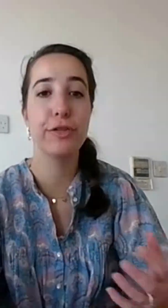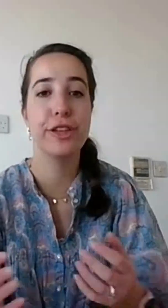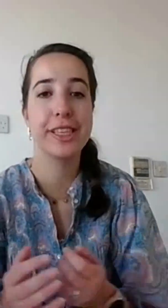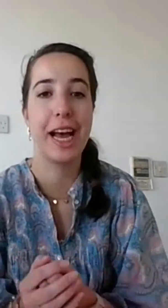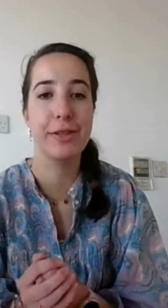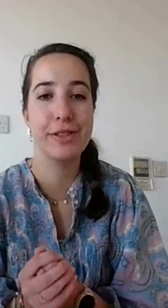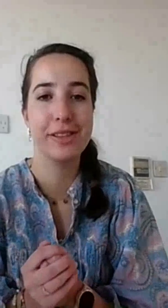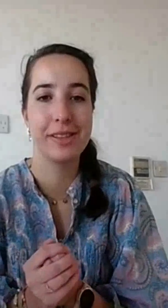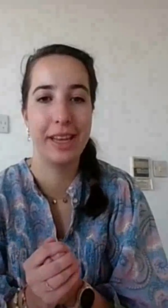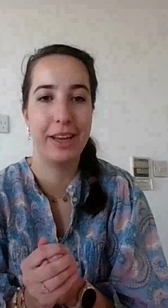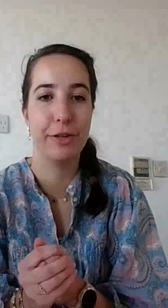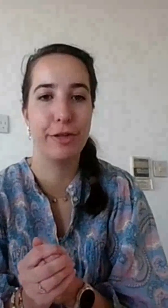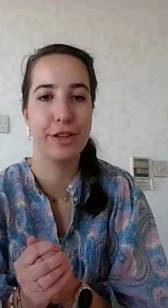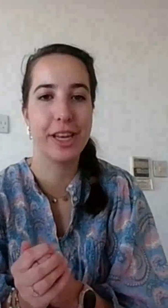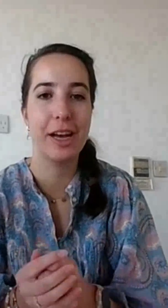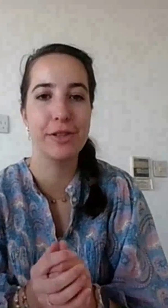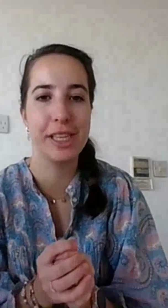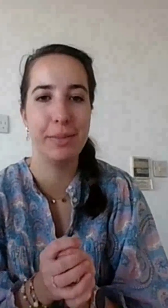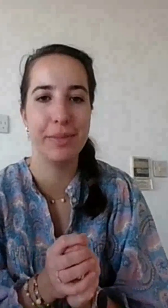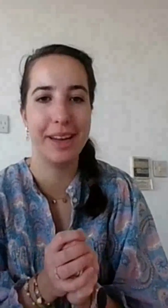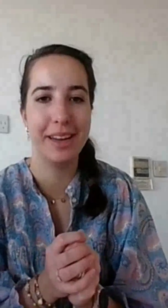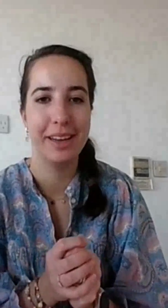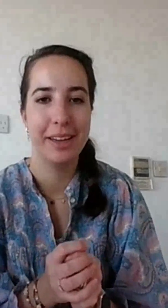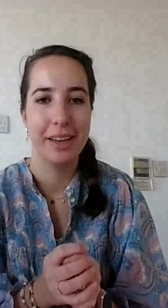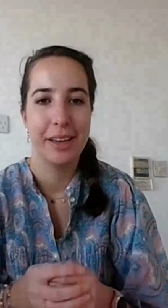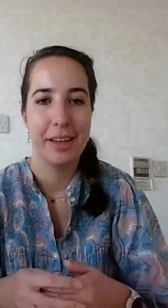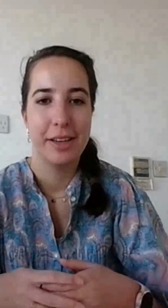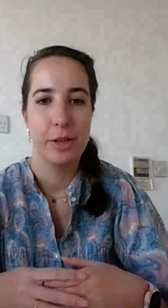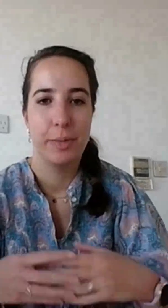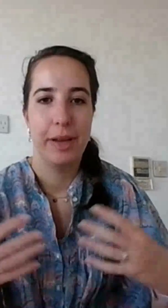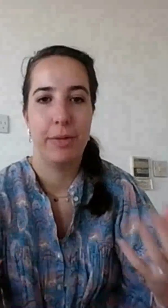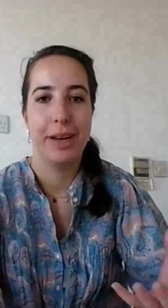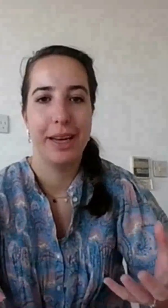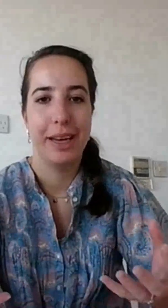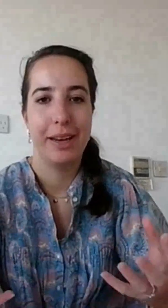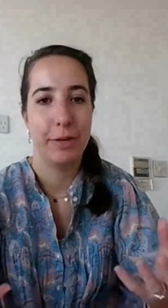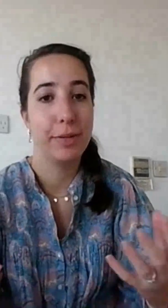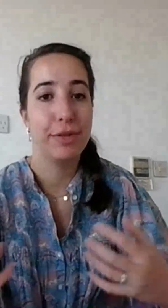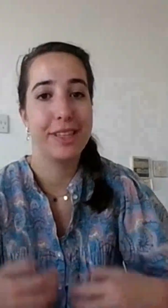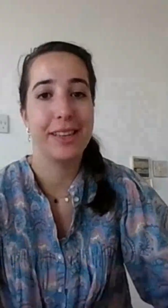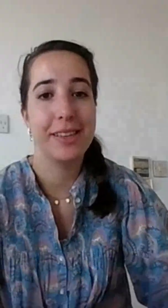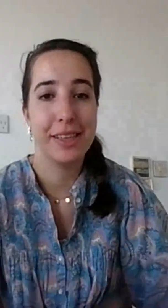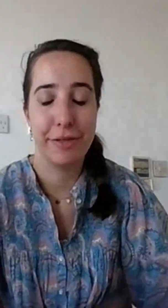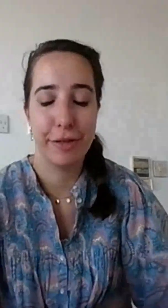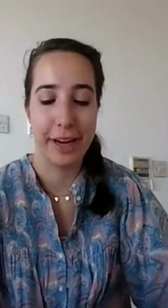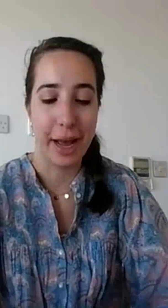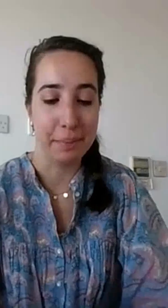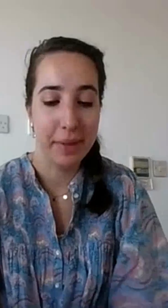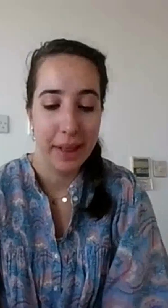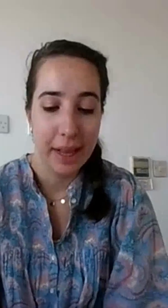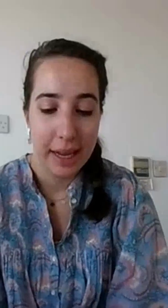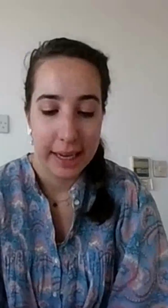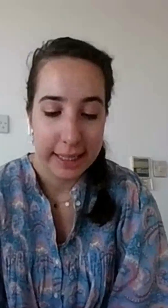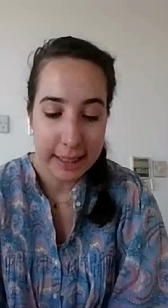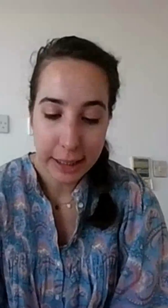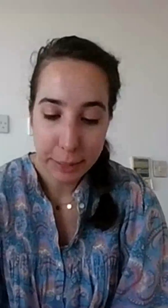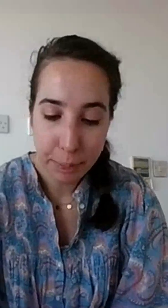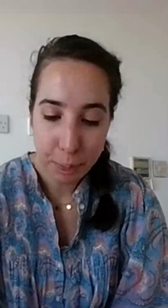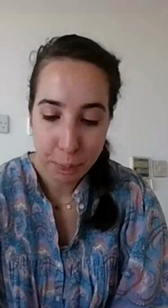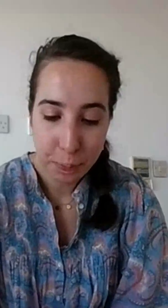of the Your Voice Count team, to be really the representative for them.